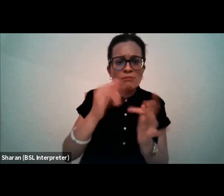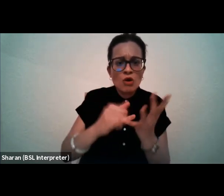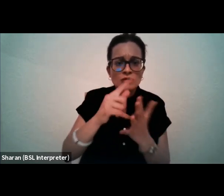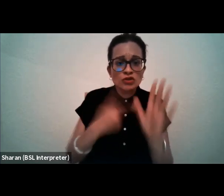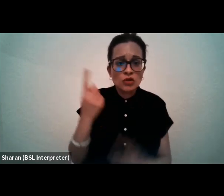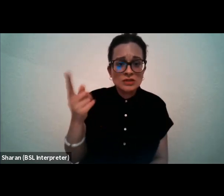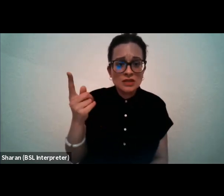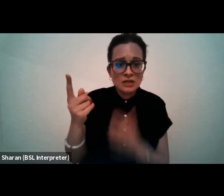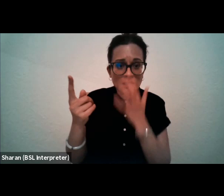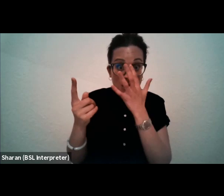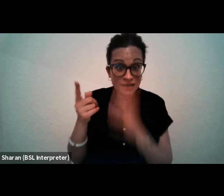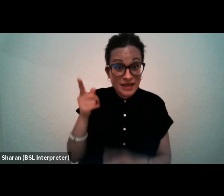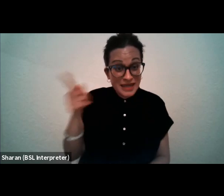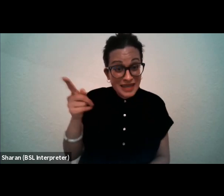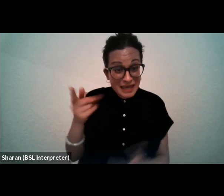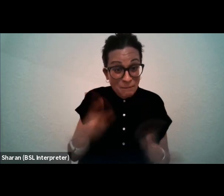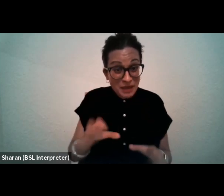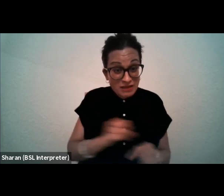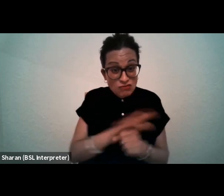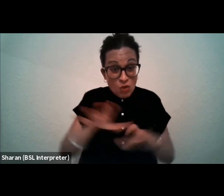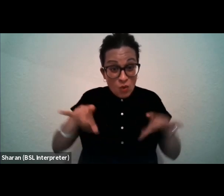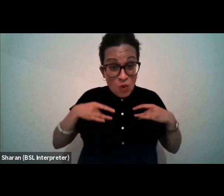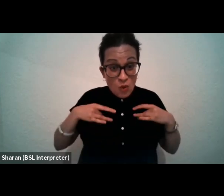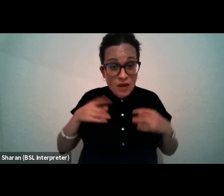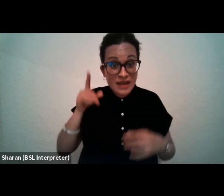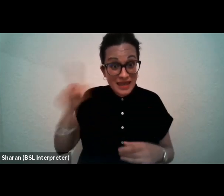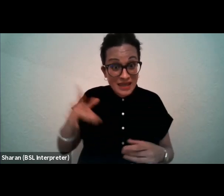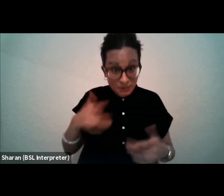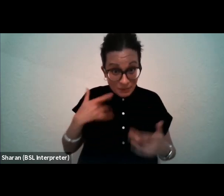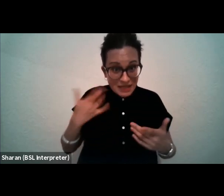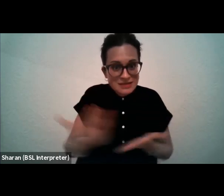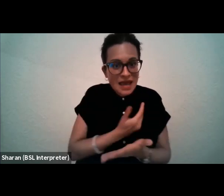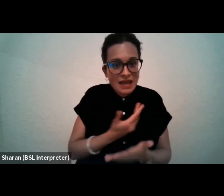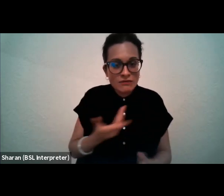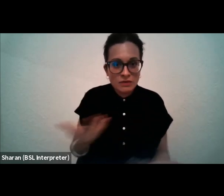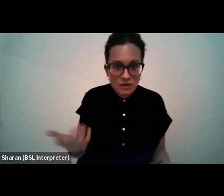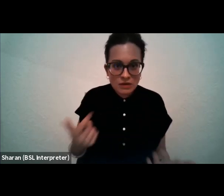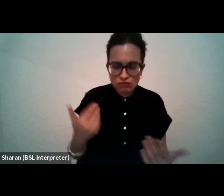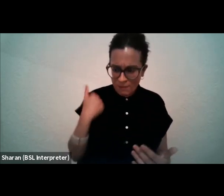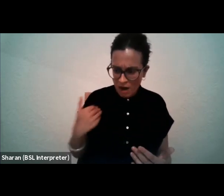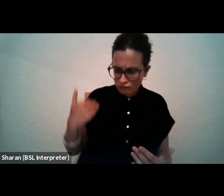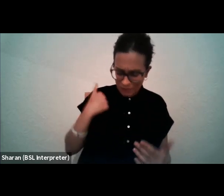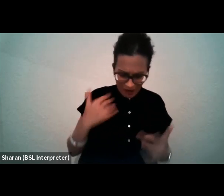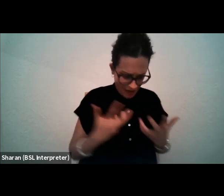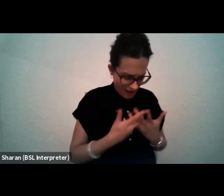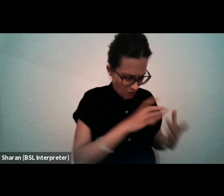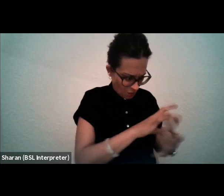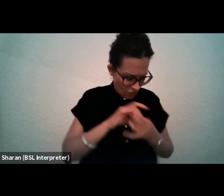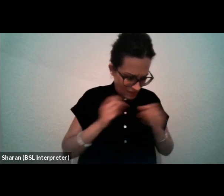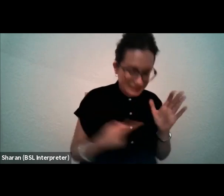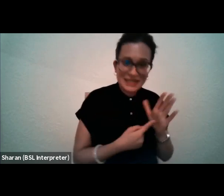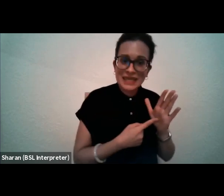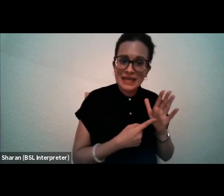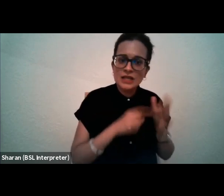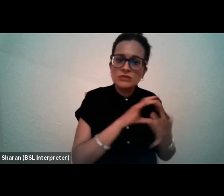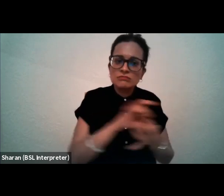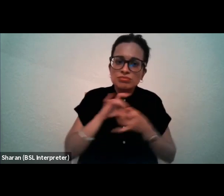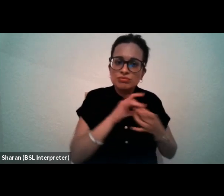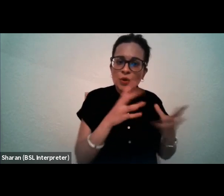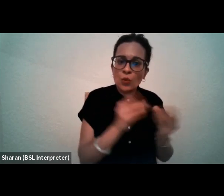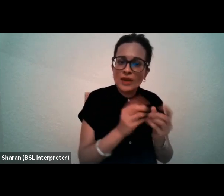was saved by hospitals we kept open. We have to remind ourselves all the time, it's our solidarity that's the key. Solidarity with the